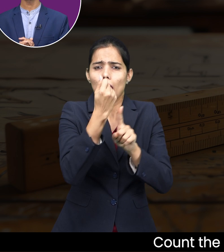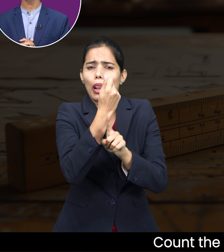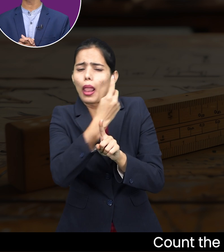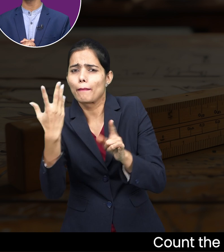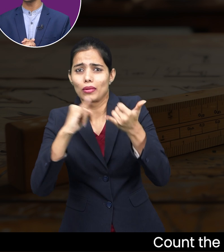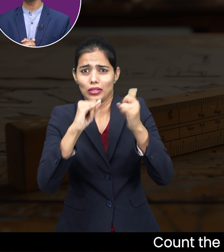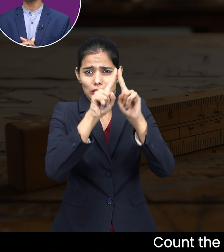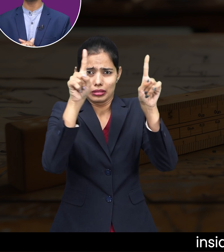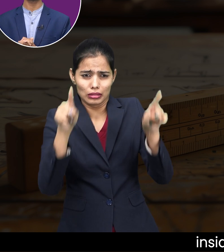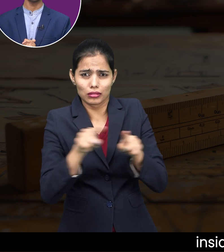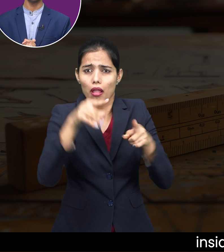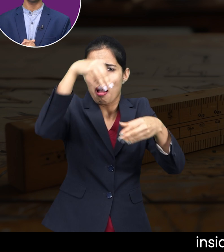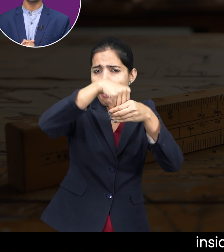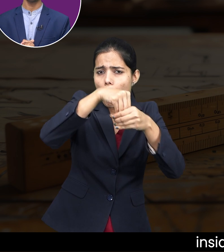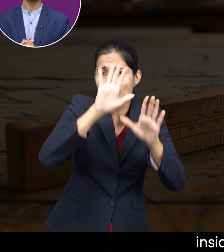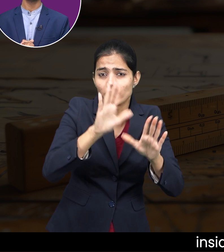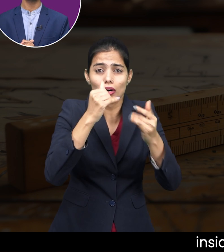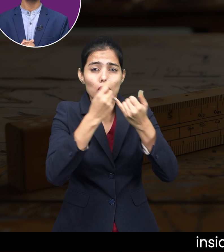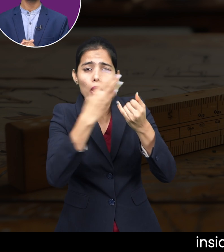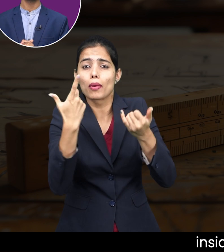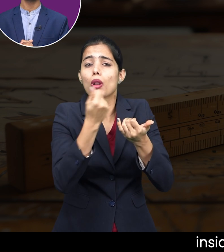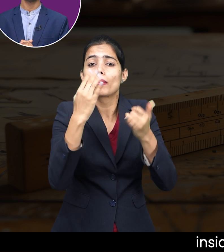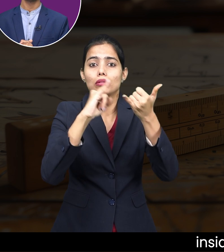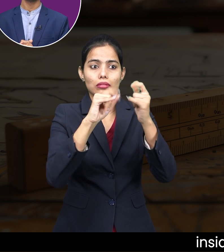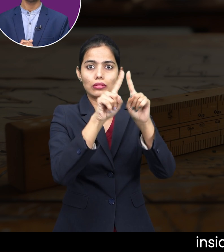Count the number of squares inside the outline.